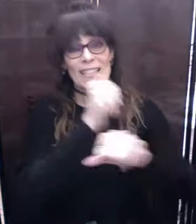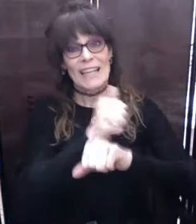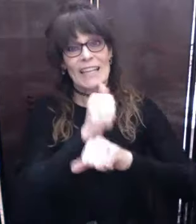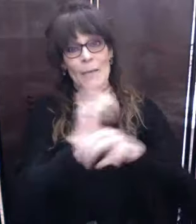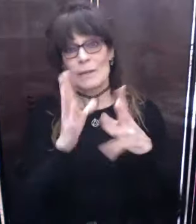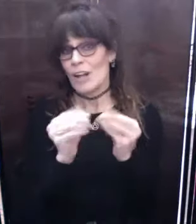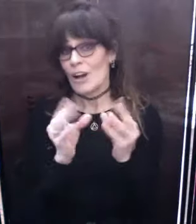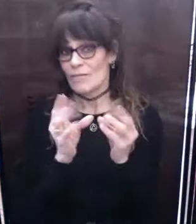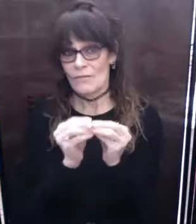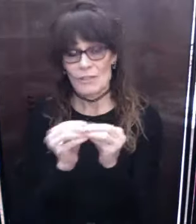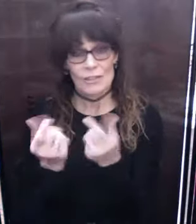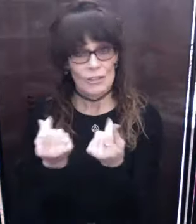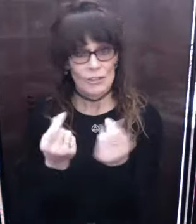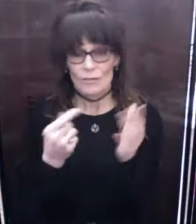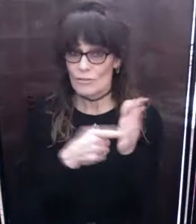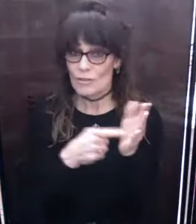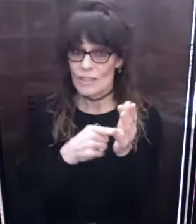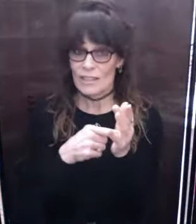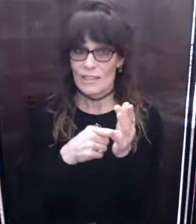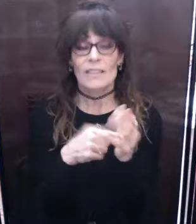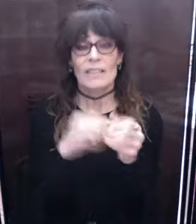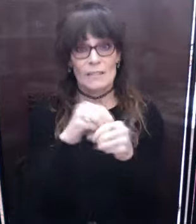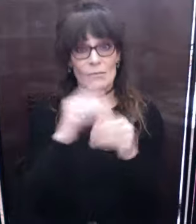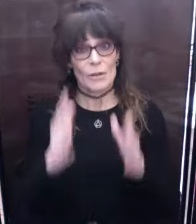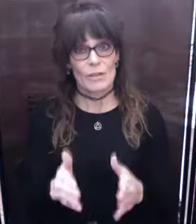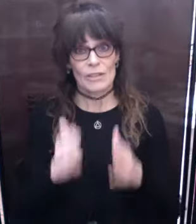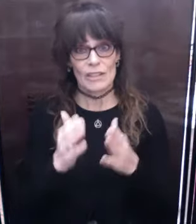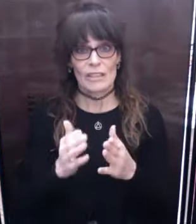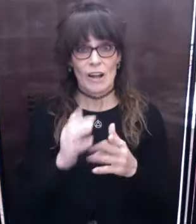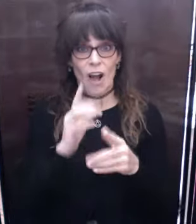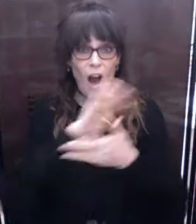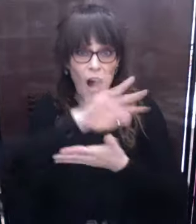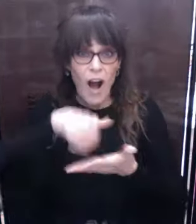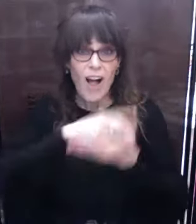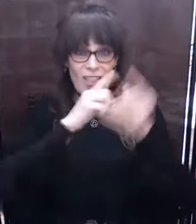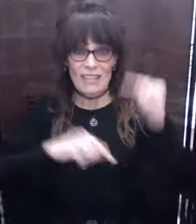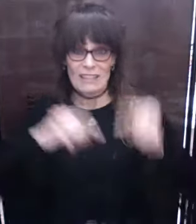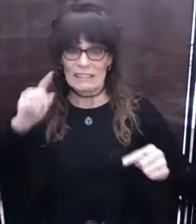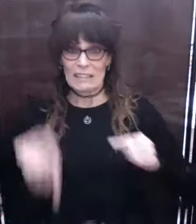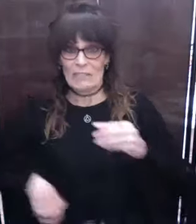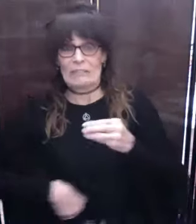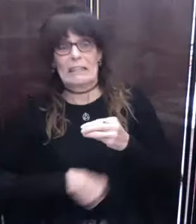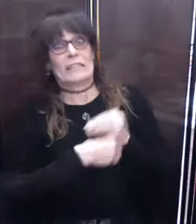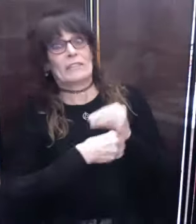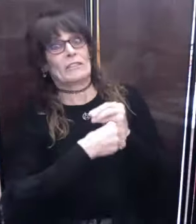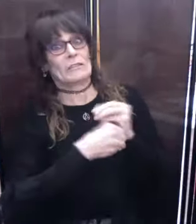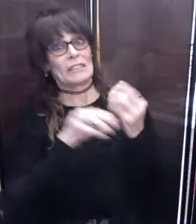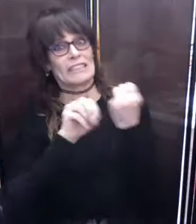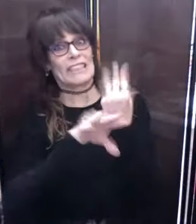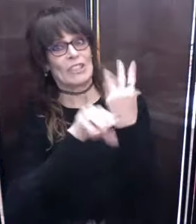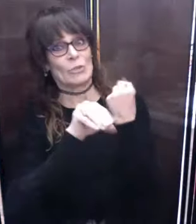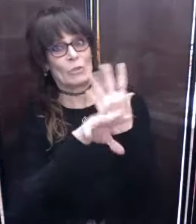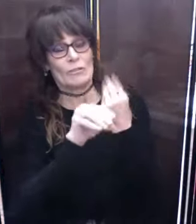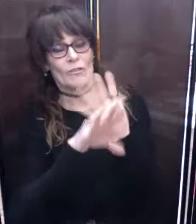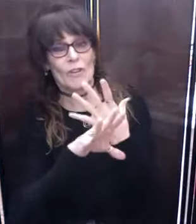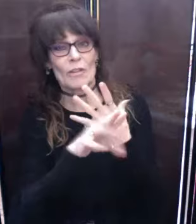person. To have to juggle all that stuff into a digital format and make it work as well as this weekend has worked is just absolutely